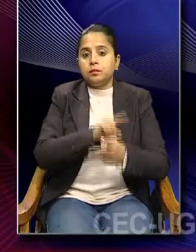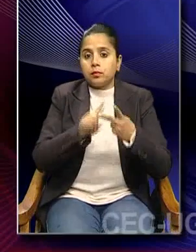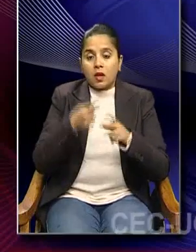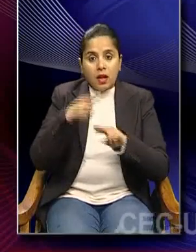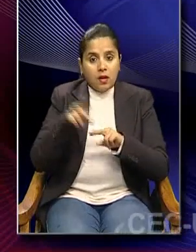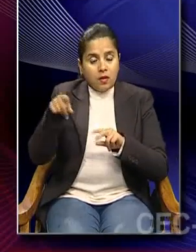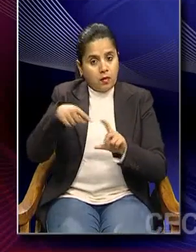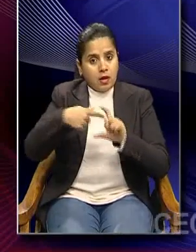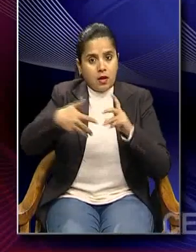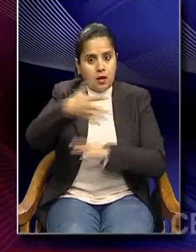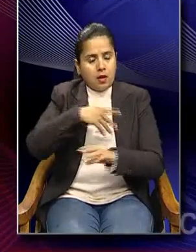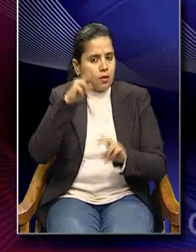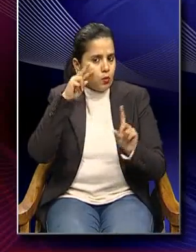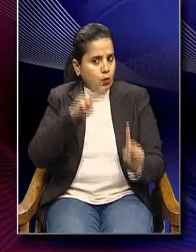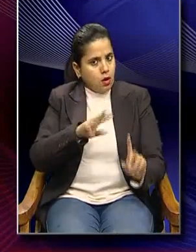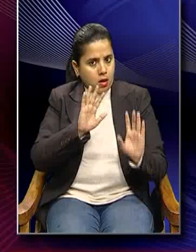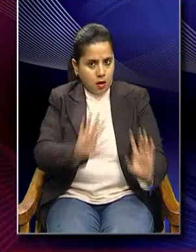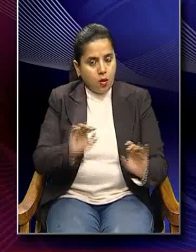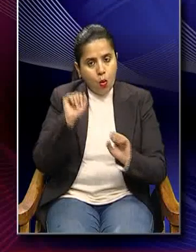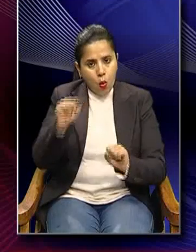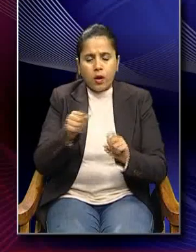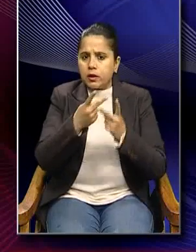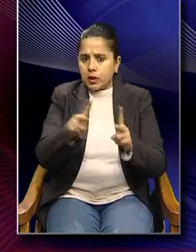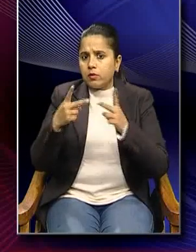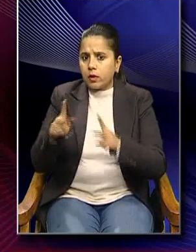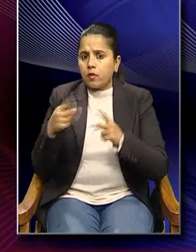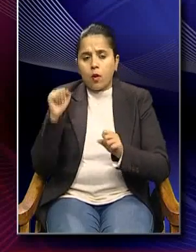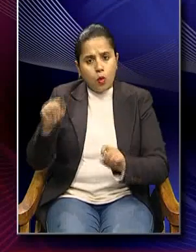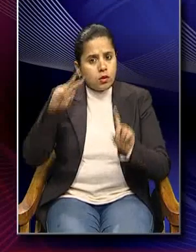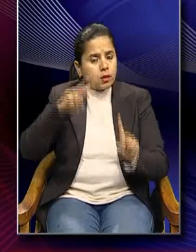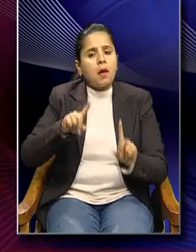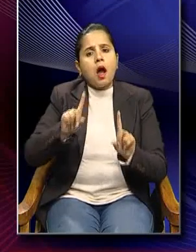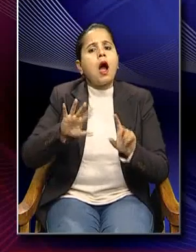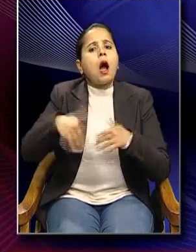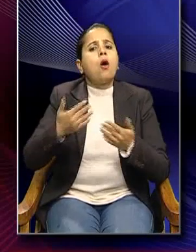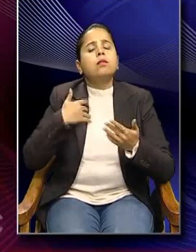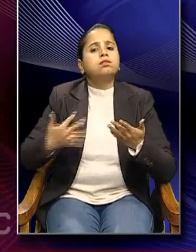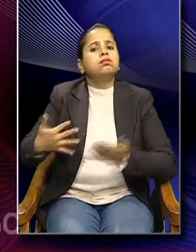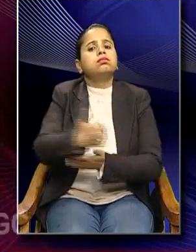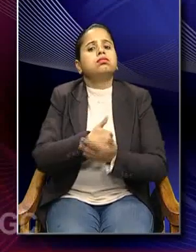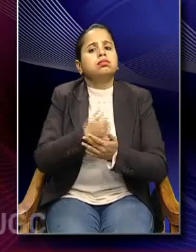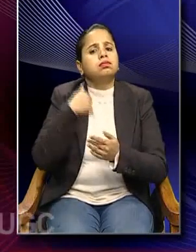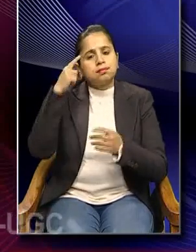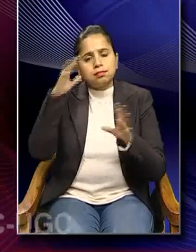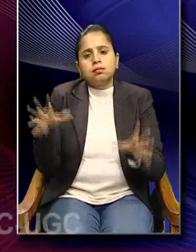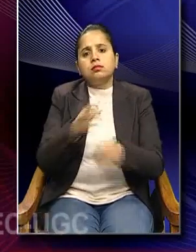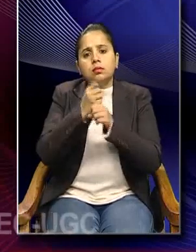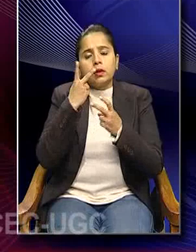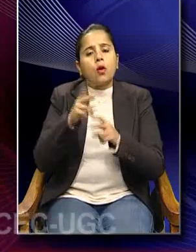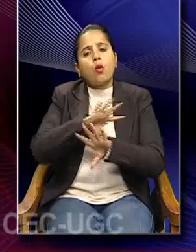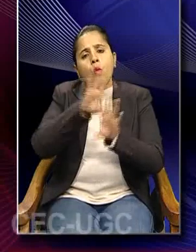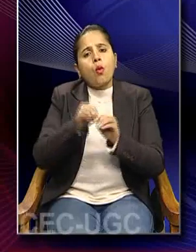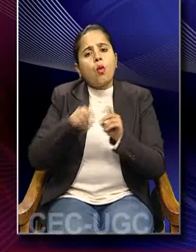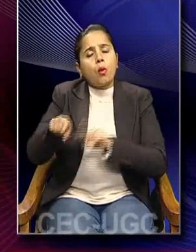they will view environment in different ways, how do we collect and aggregate all